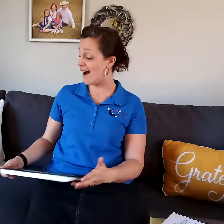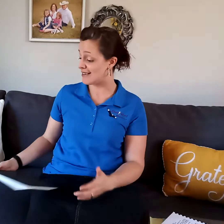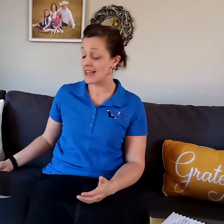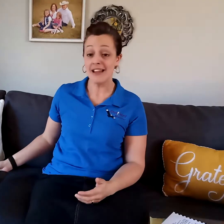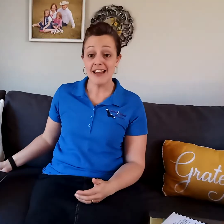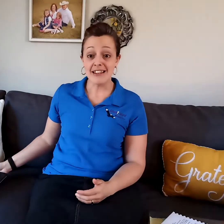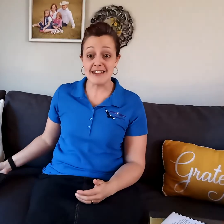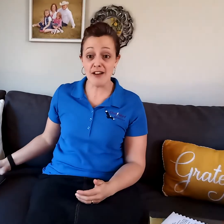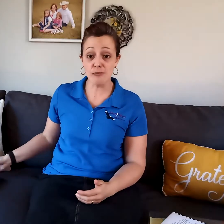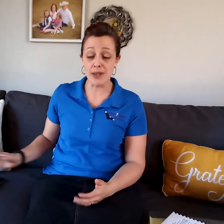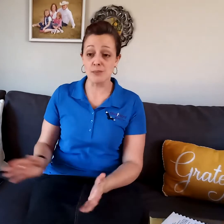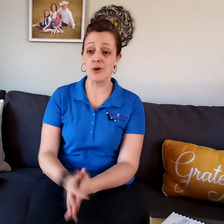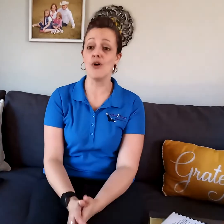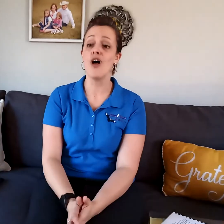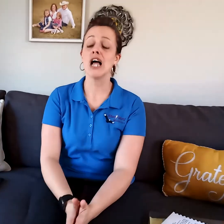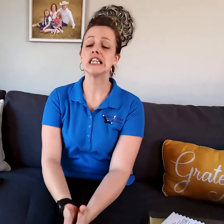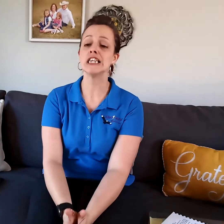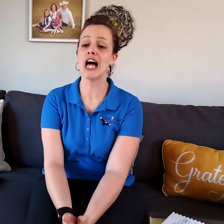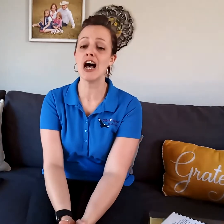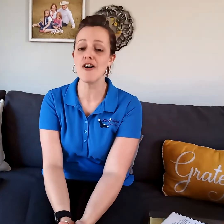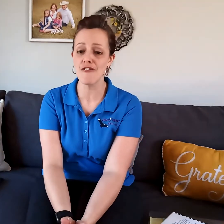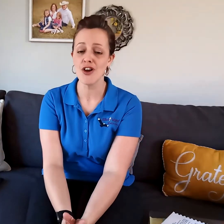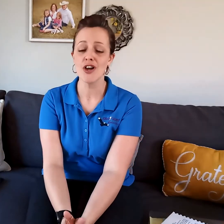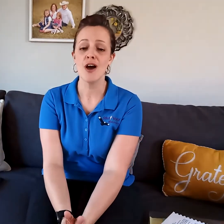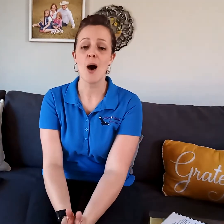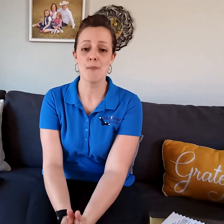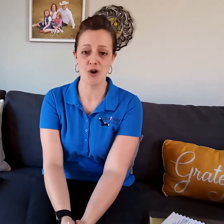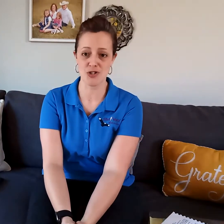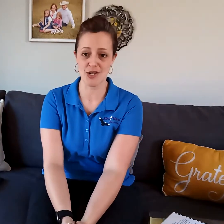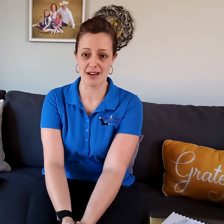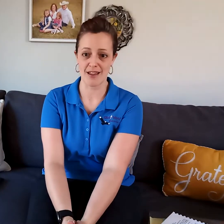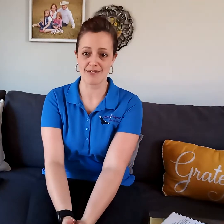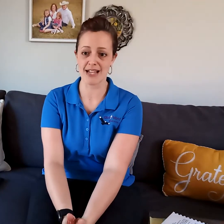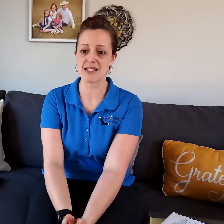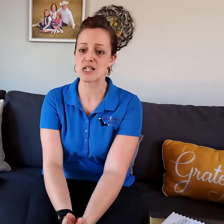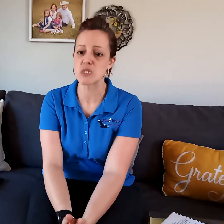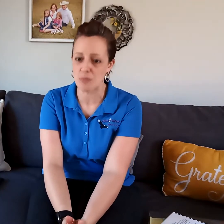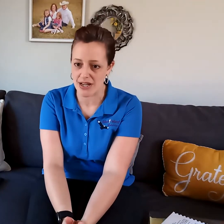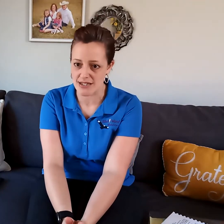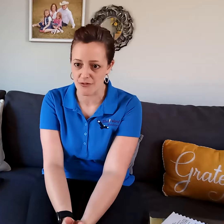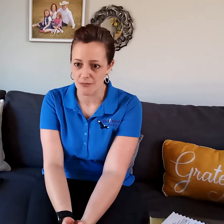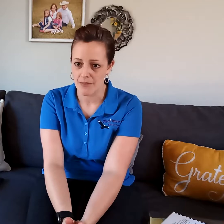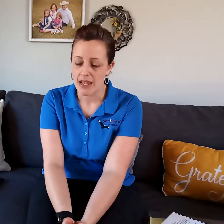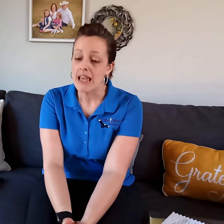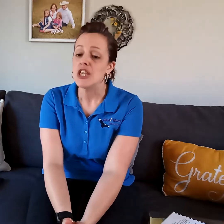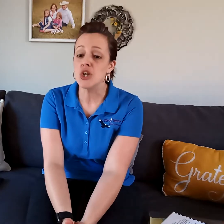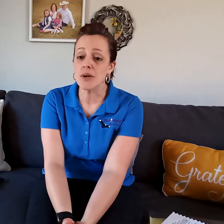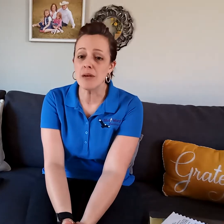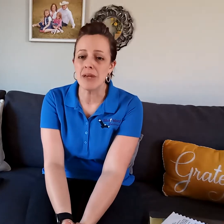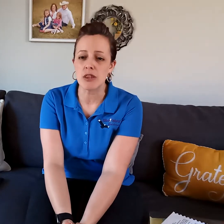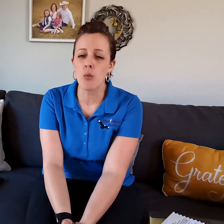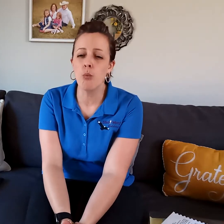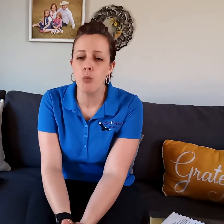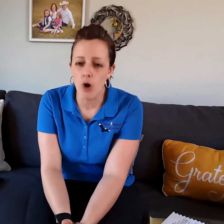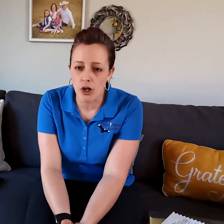because deaf people love a person that's expressive. You can be the